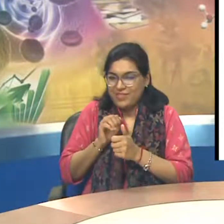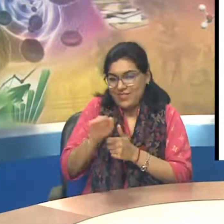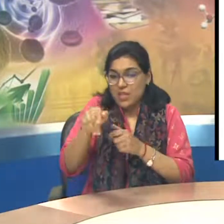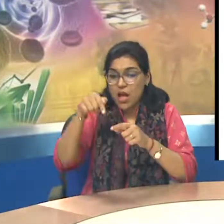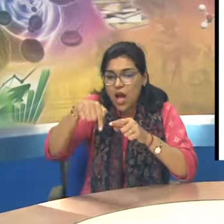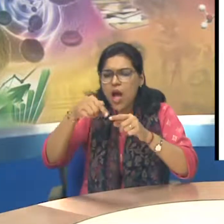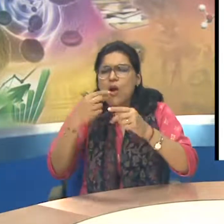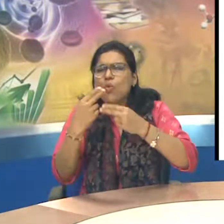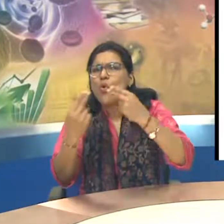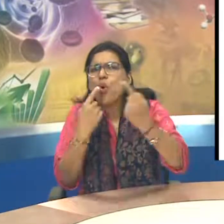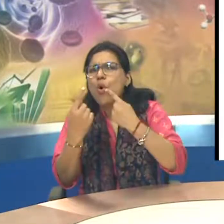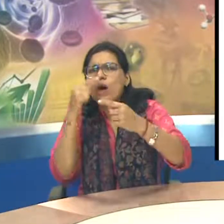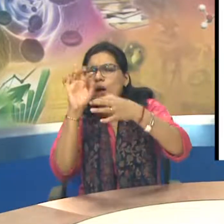Sender,